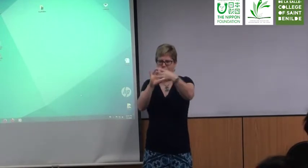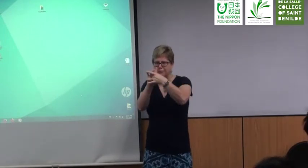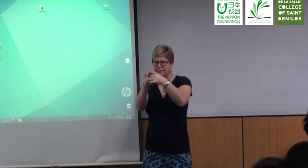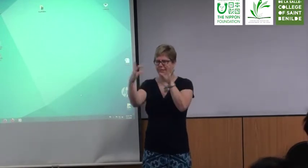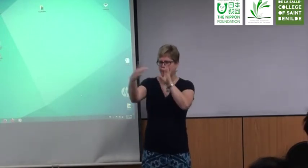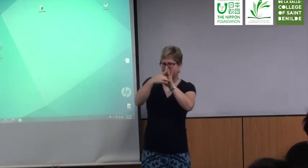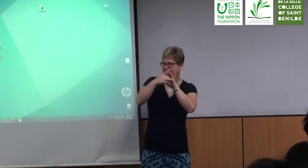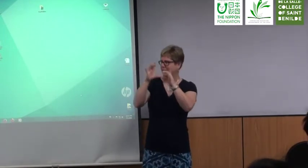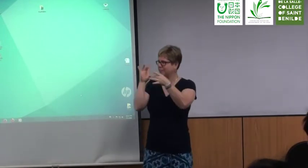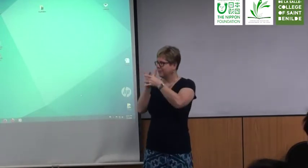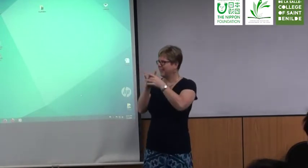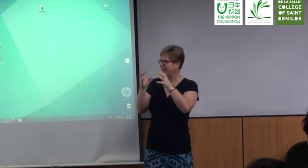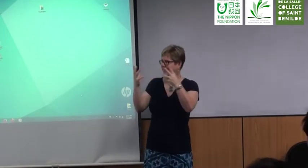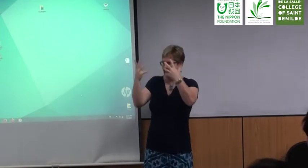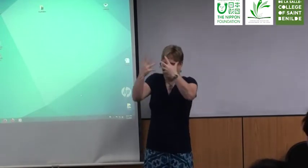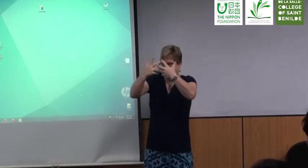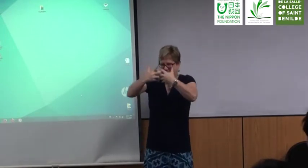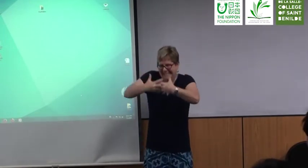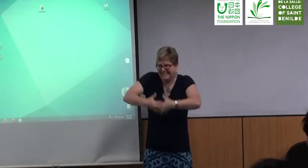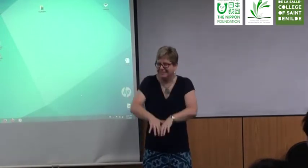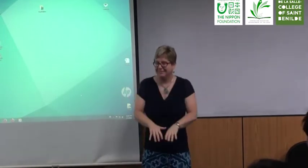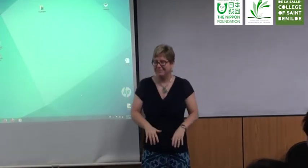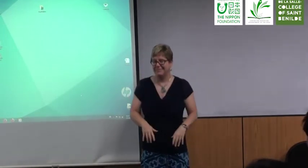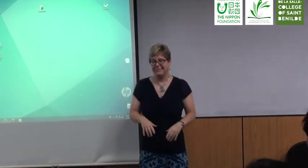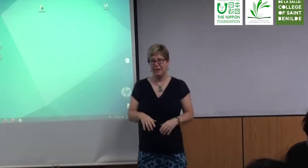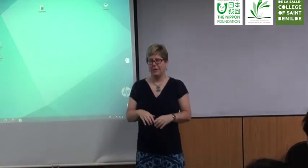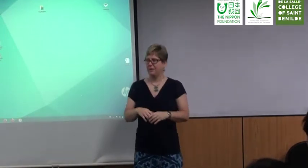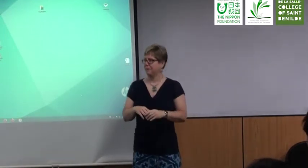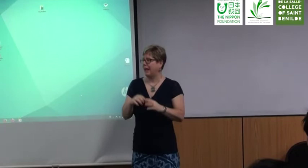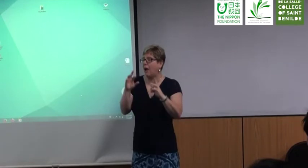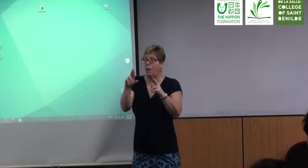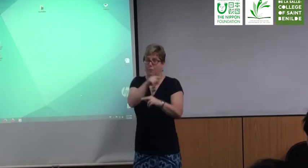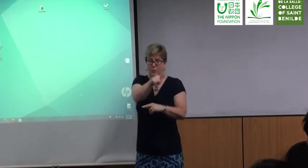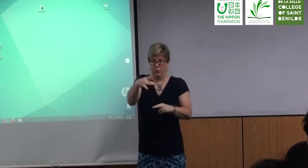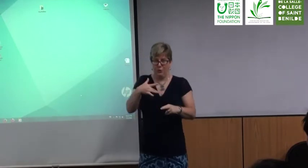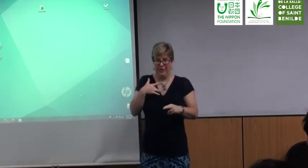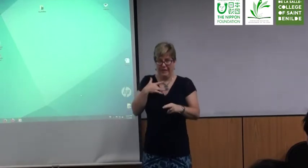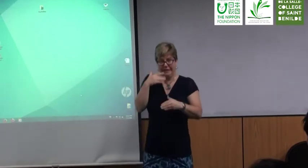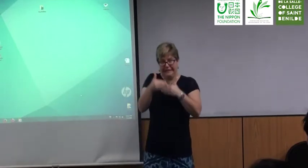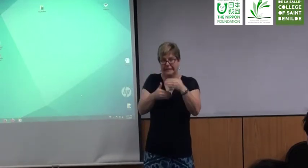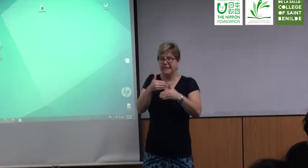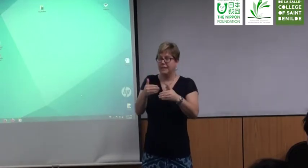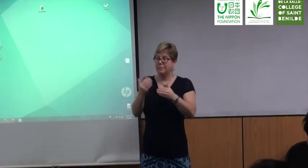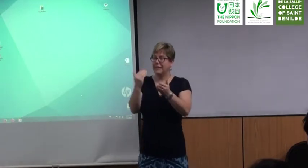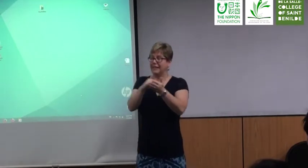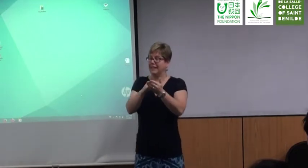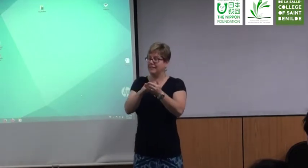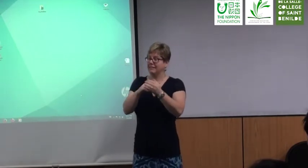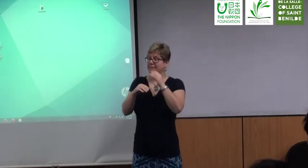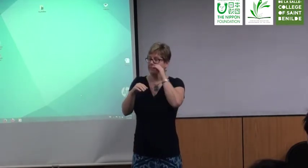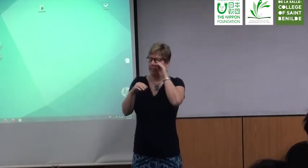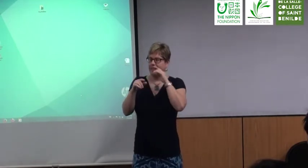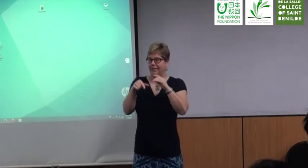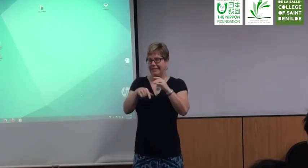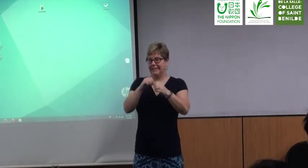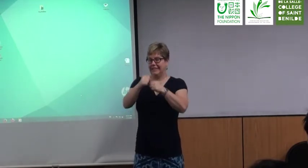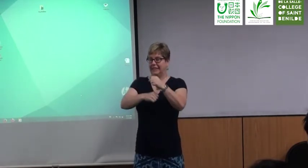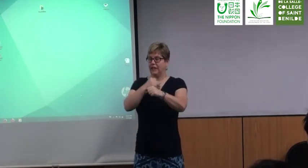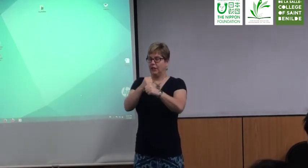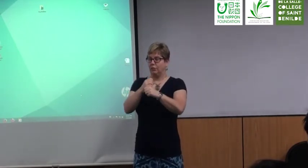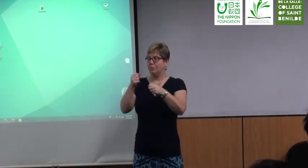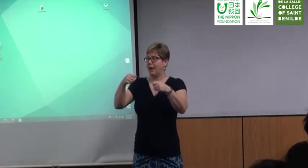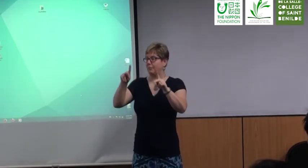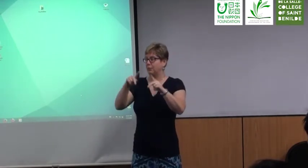for traffic and how things all connect together. So I hope you feel that the process